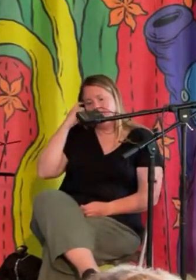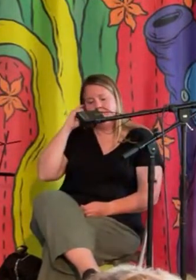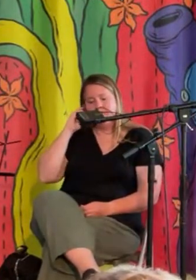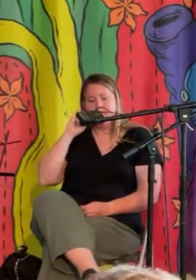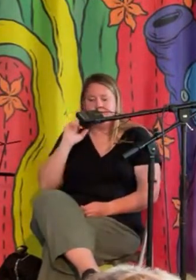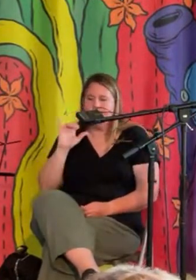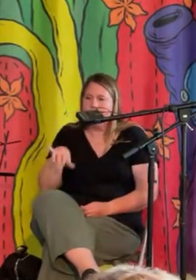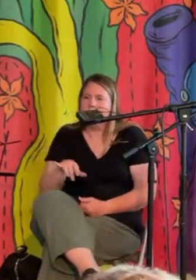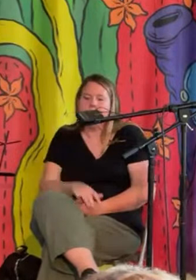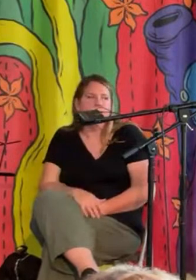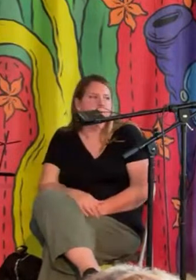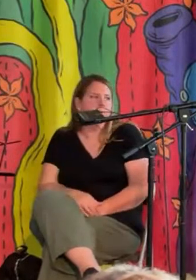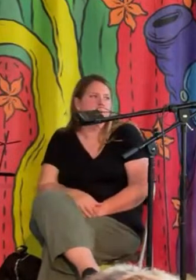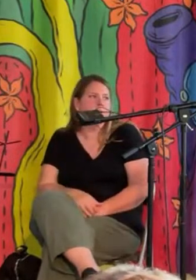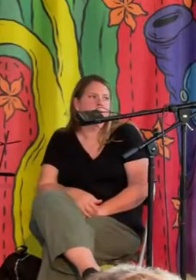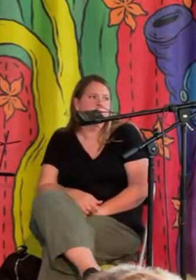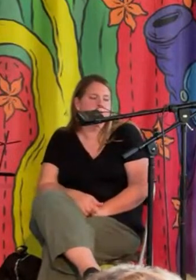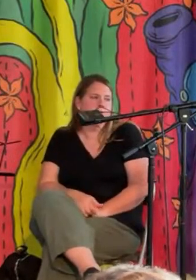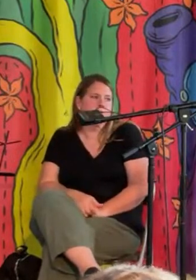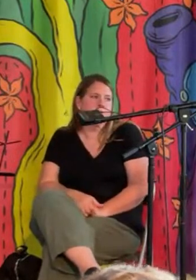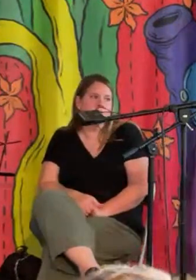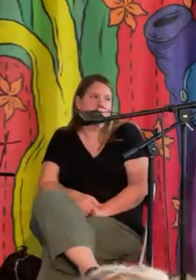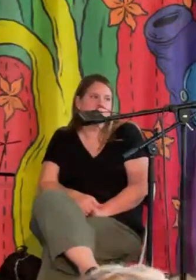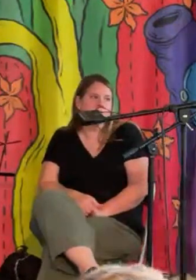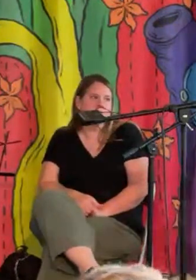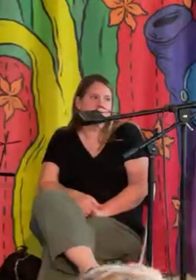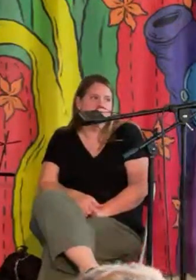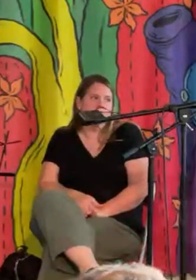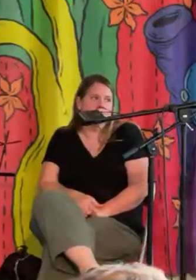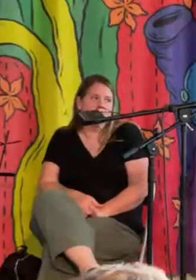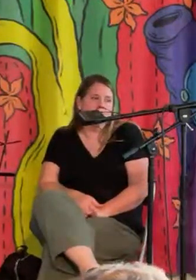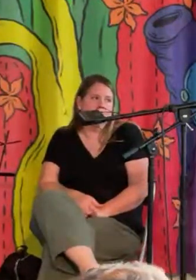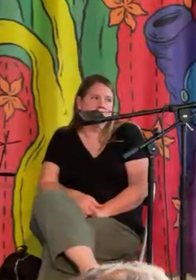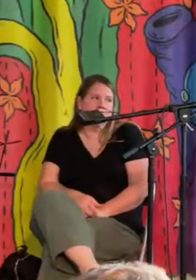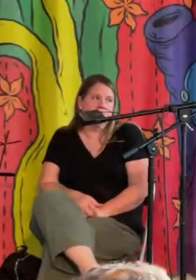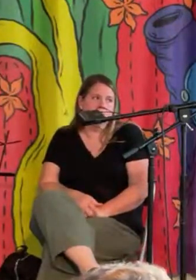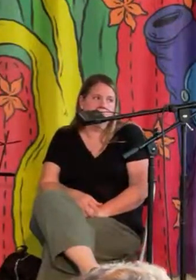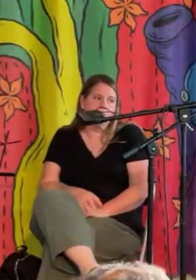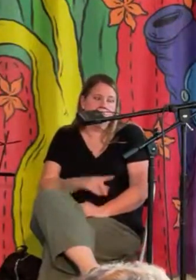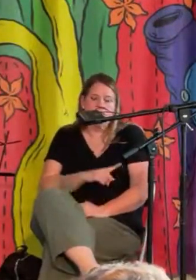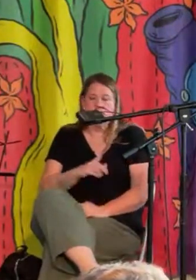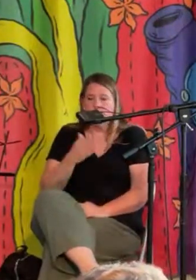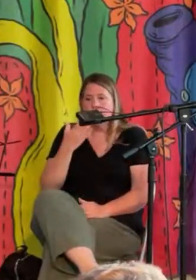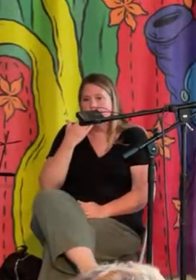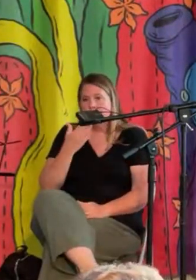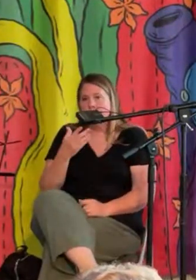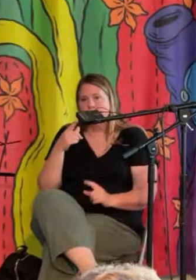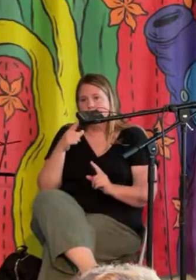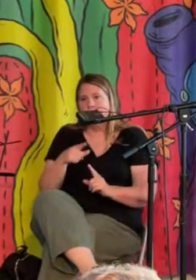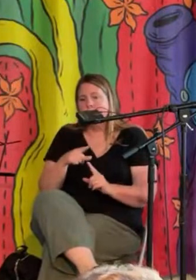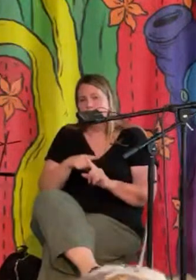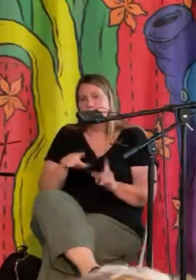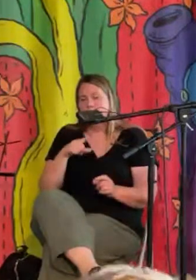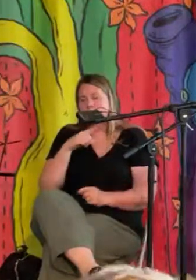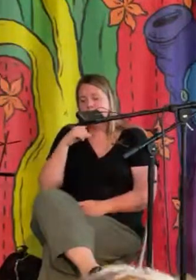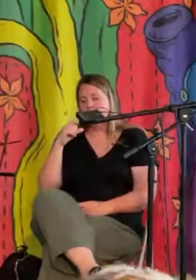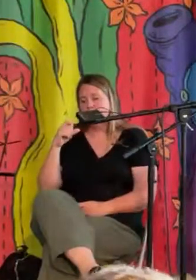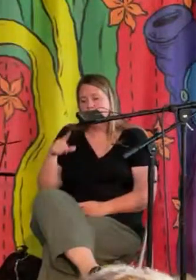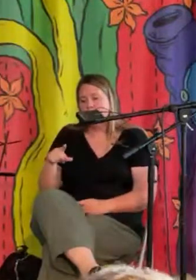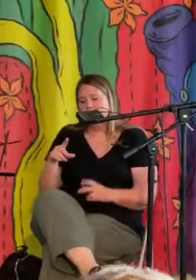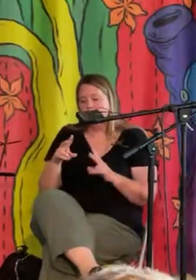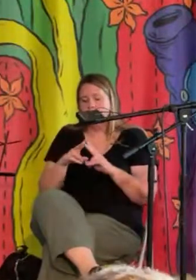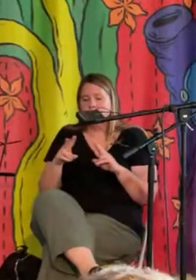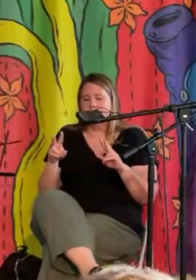and so forth. I think one of the things that, aside from that, which is a good point, like Russian, for instance, is a very